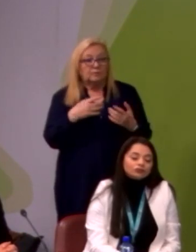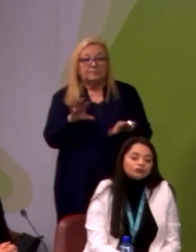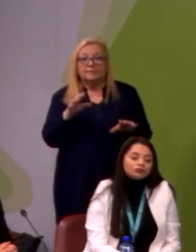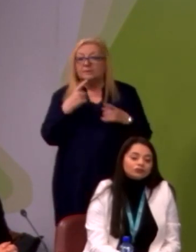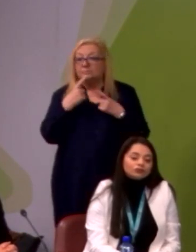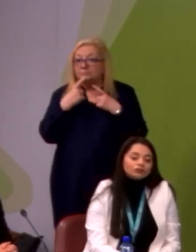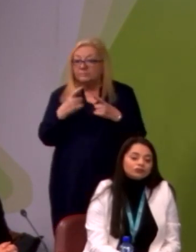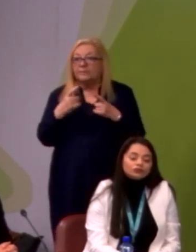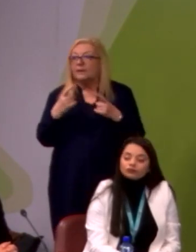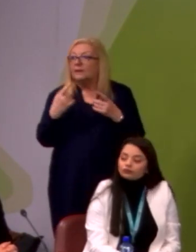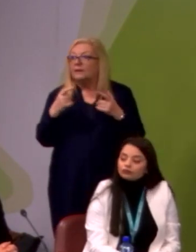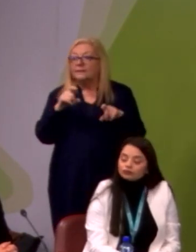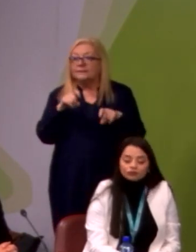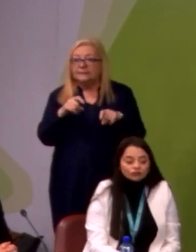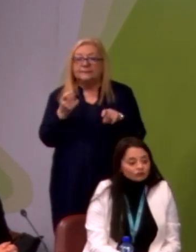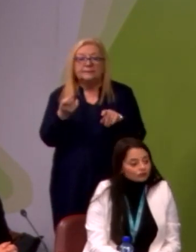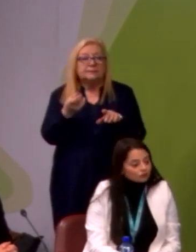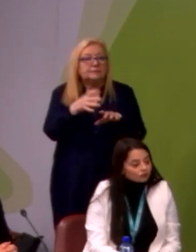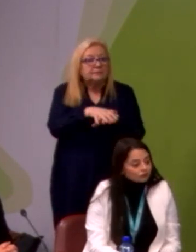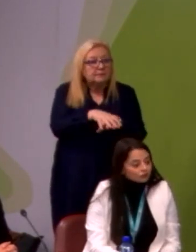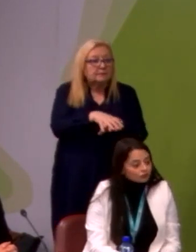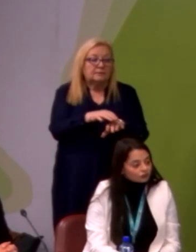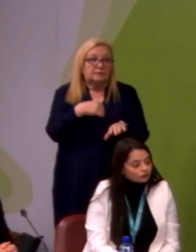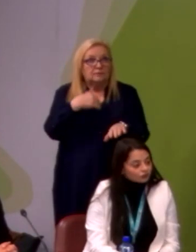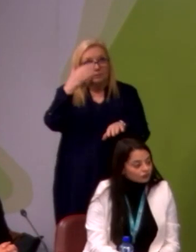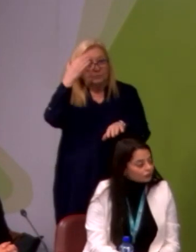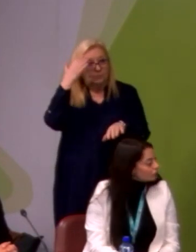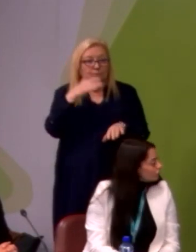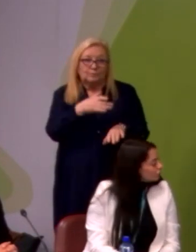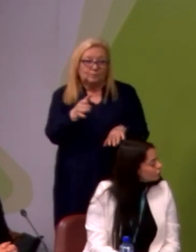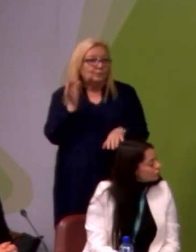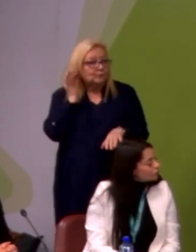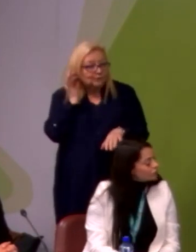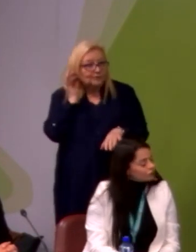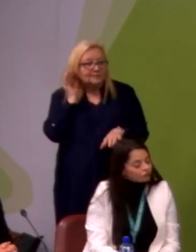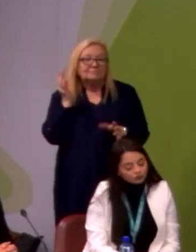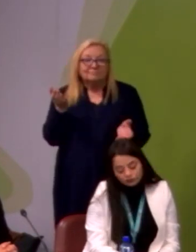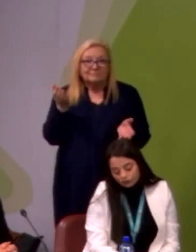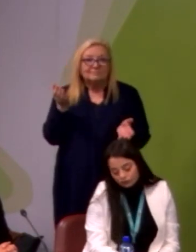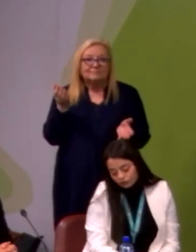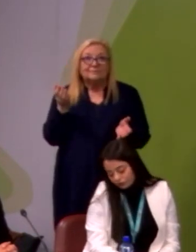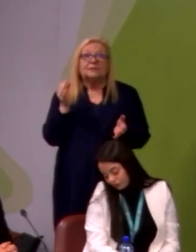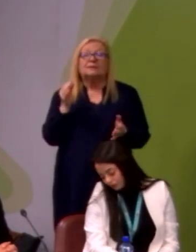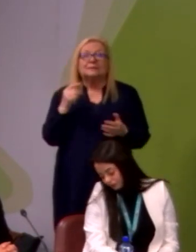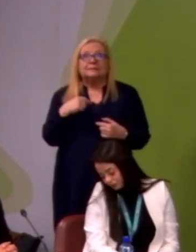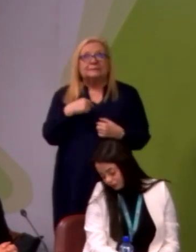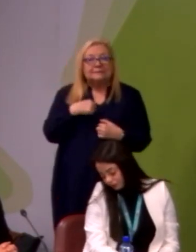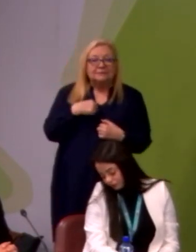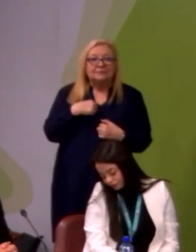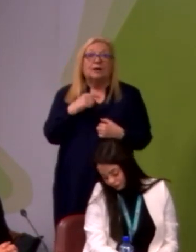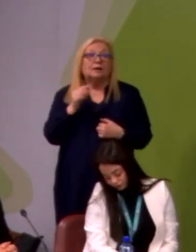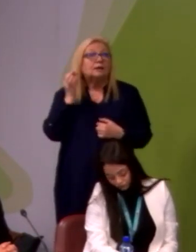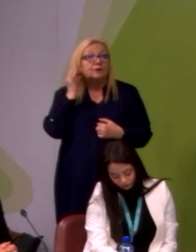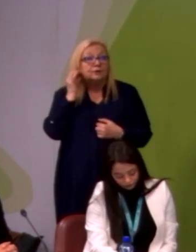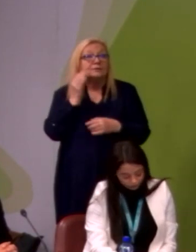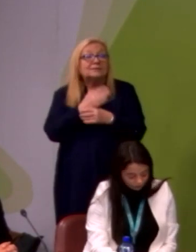the intersectional needs of children. So we know that girls are very vulnerable. Girls with disabilities will be even more vulnerable. What does